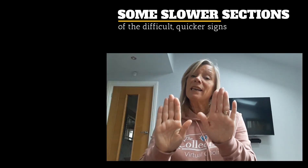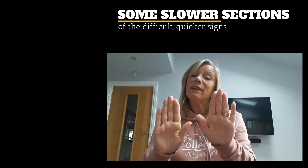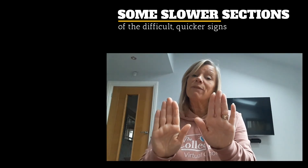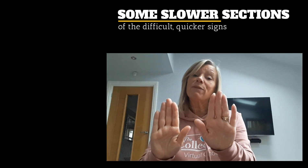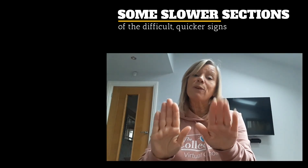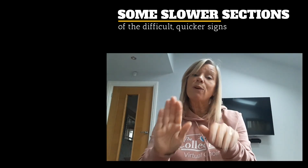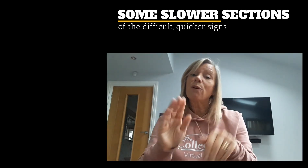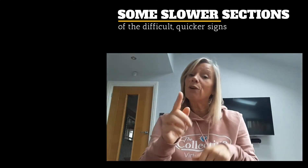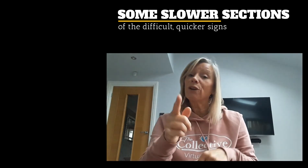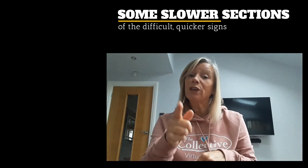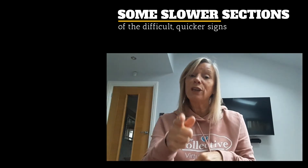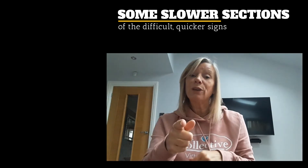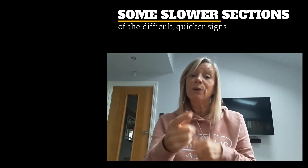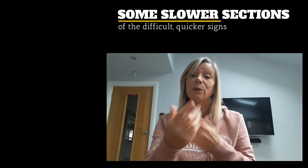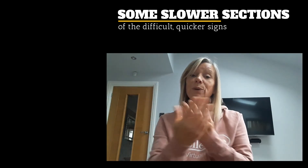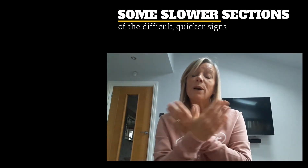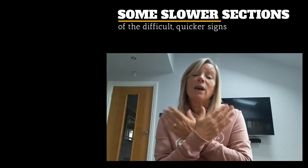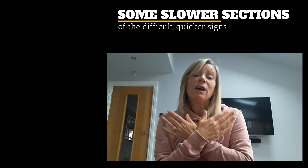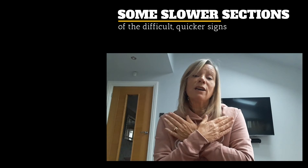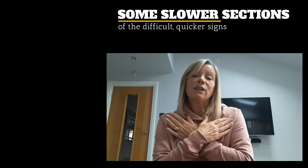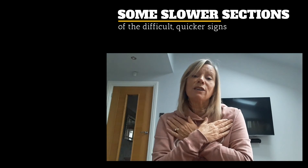waiting for you.